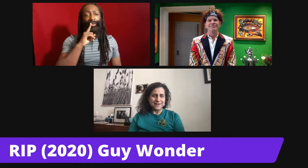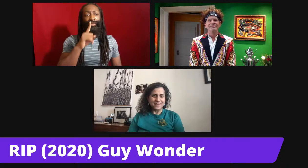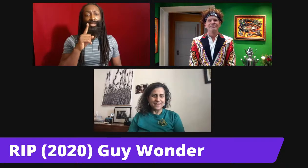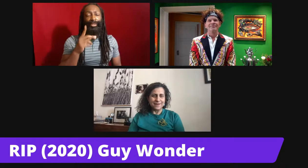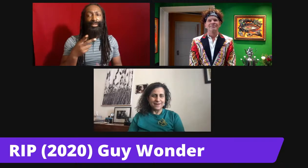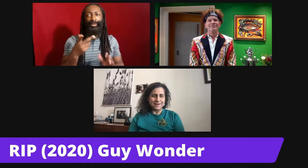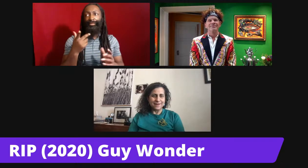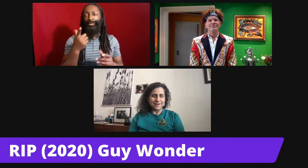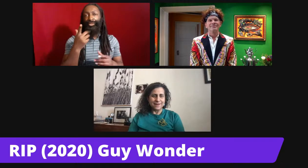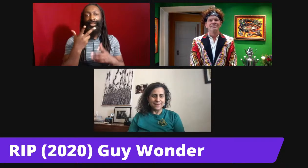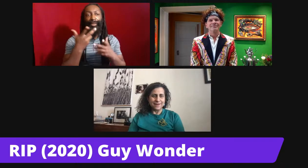Antoine is saying yes.